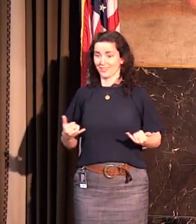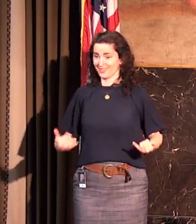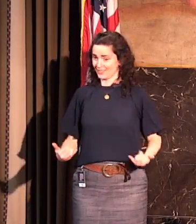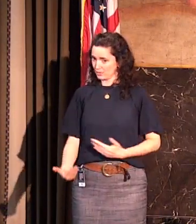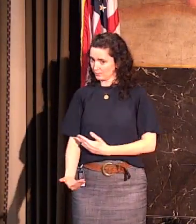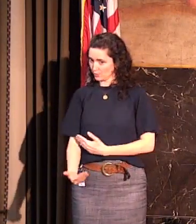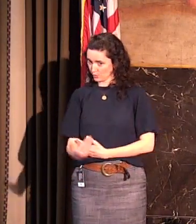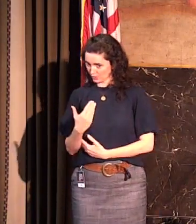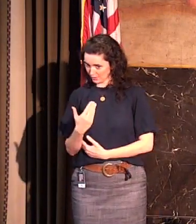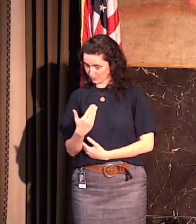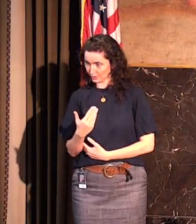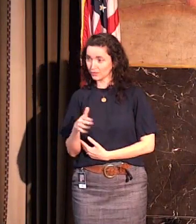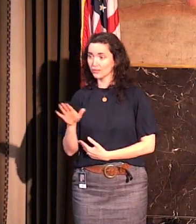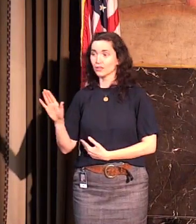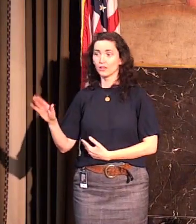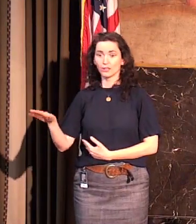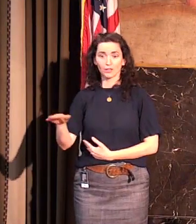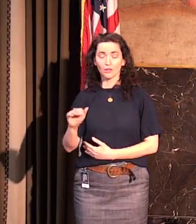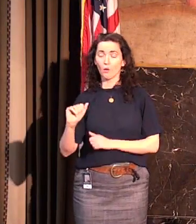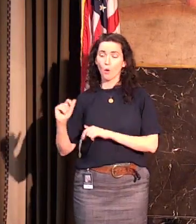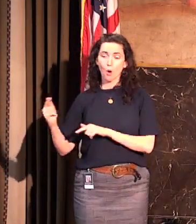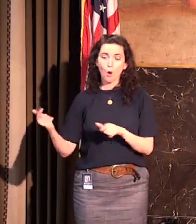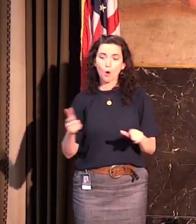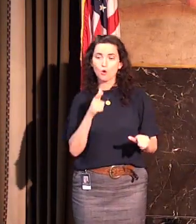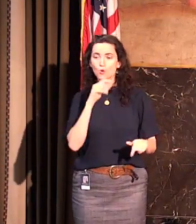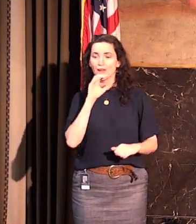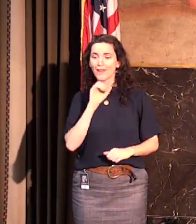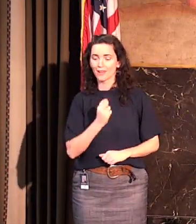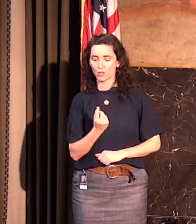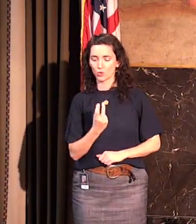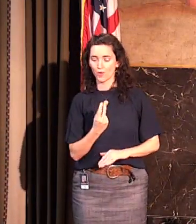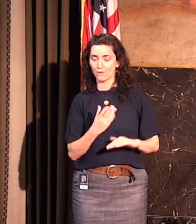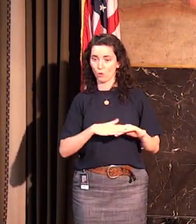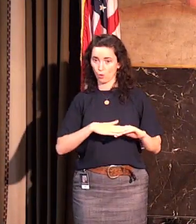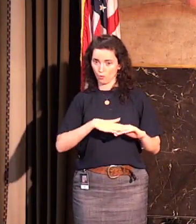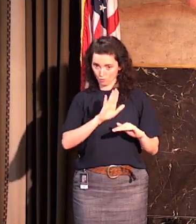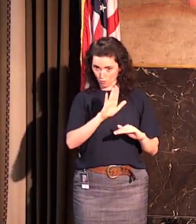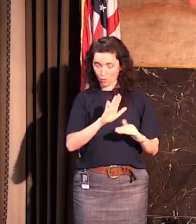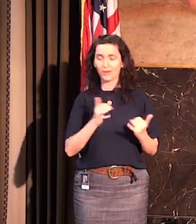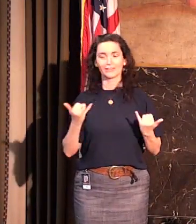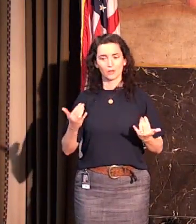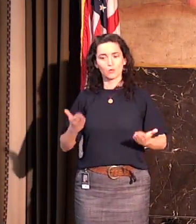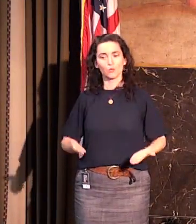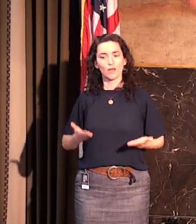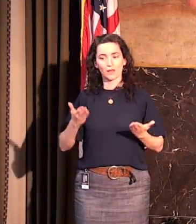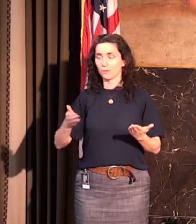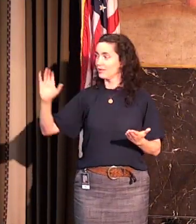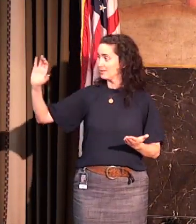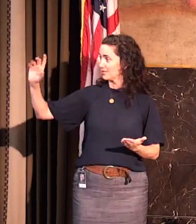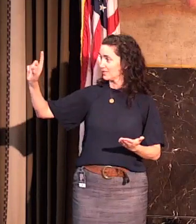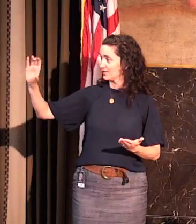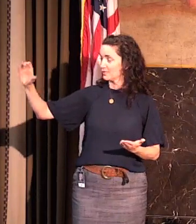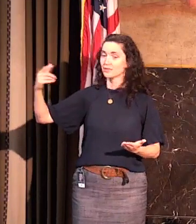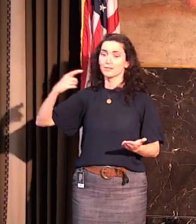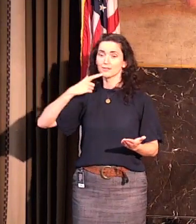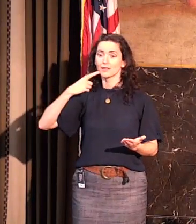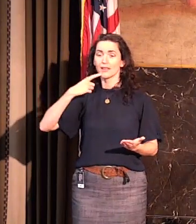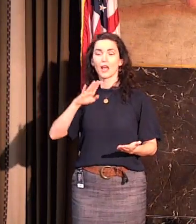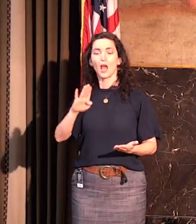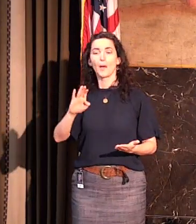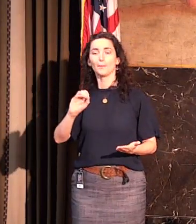everyone aged 12 years and up is now recommended by the CDC to